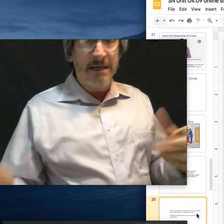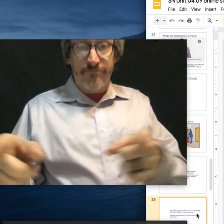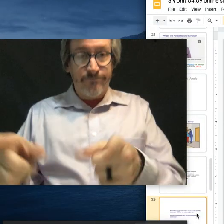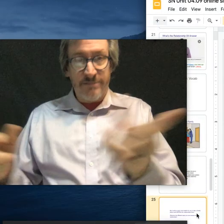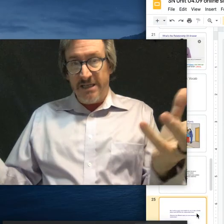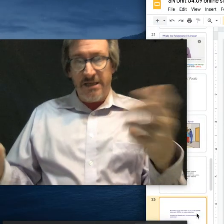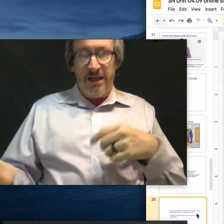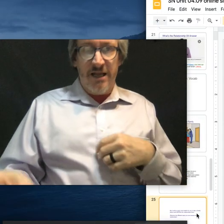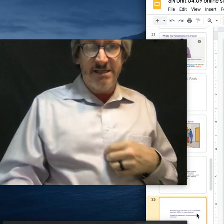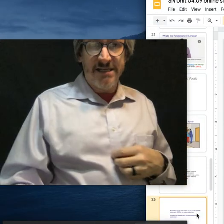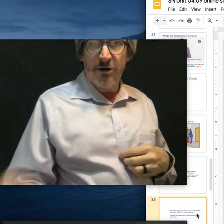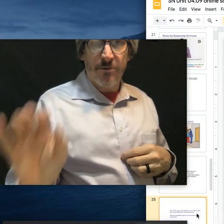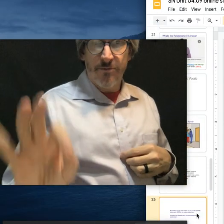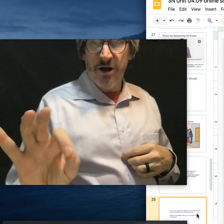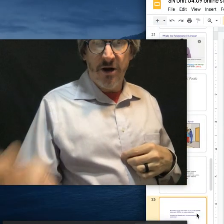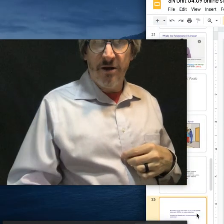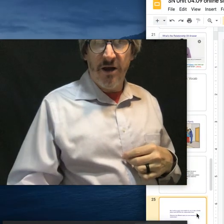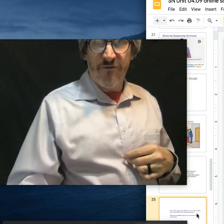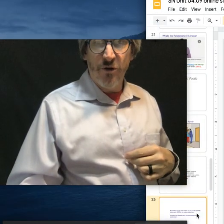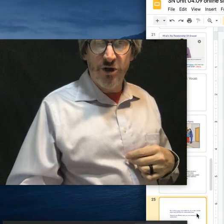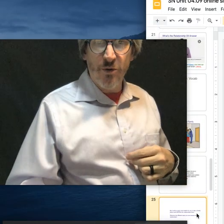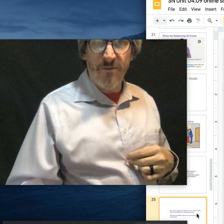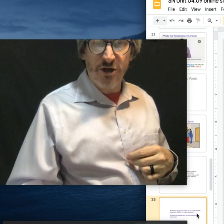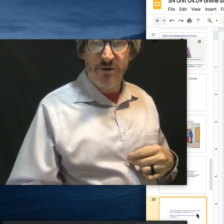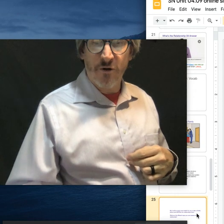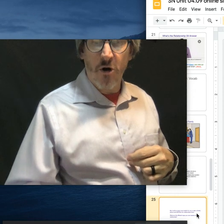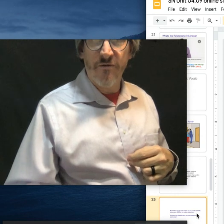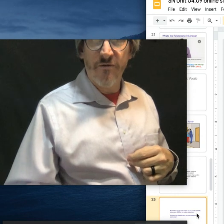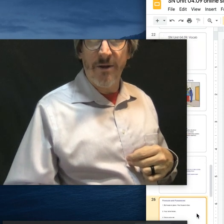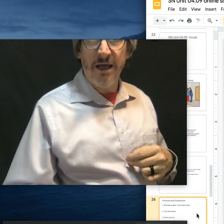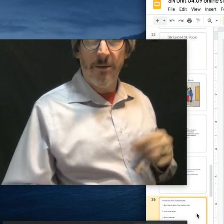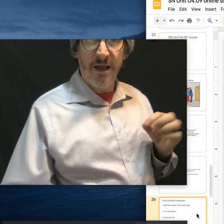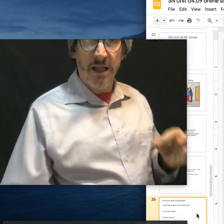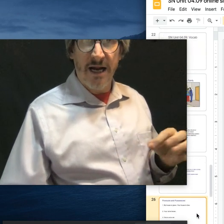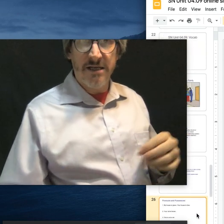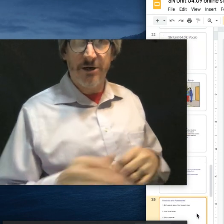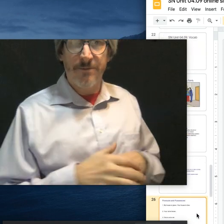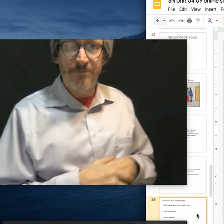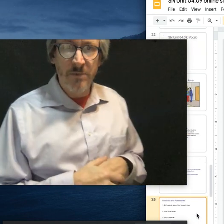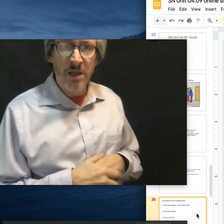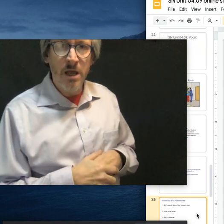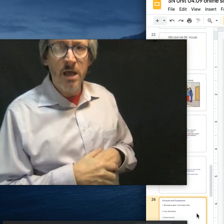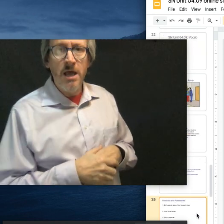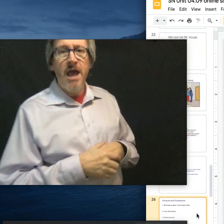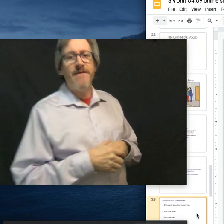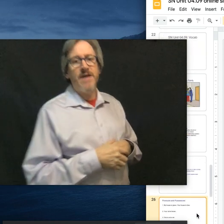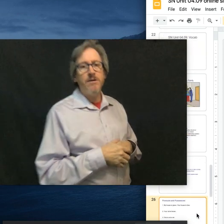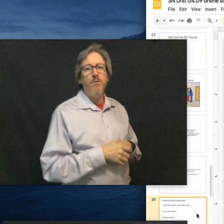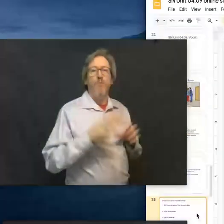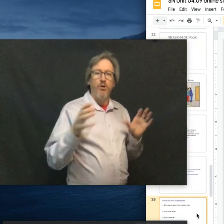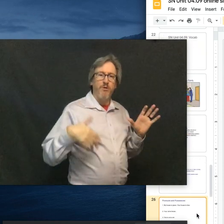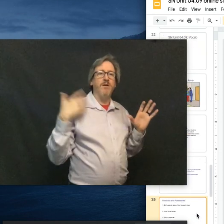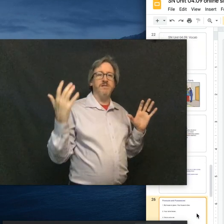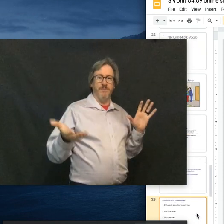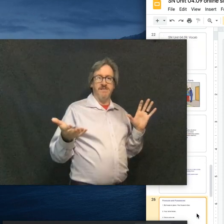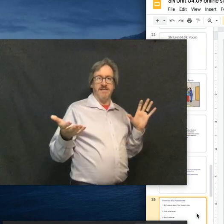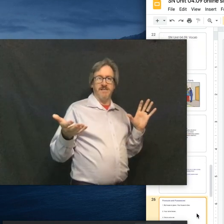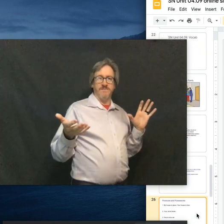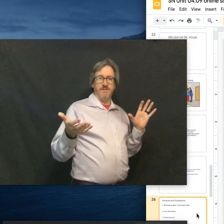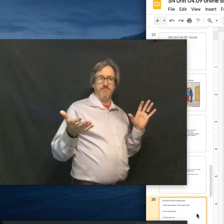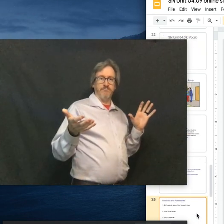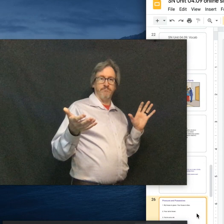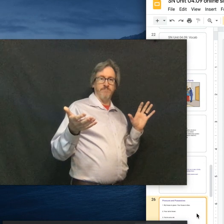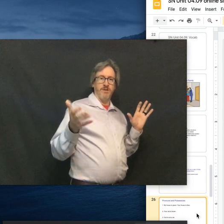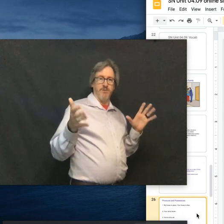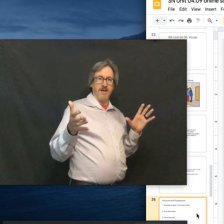As I say, it says here, if you do a picture of your own family, it'll be a lot easier. And then more pronouns and